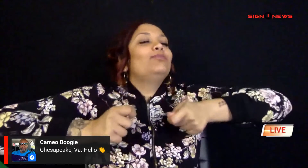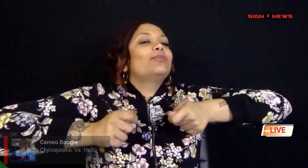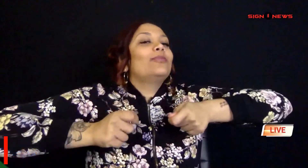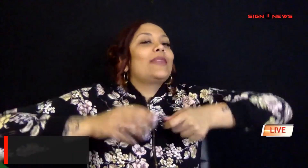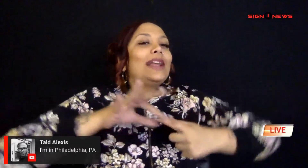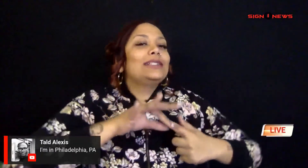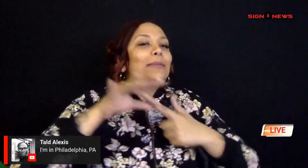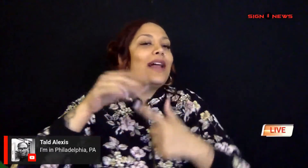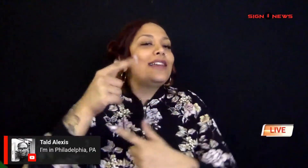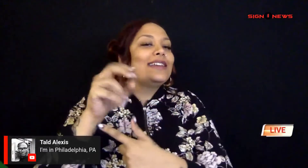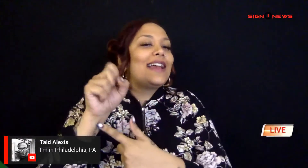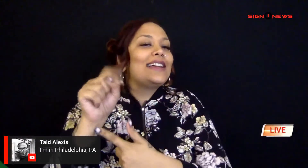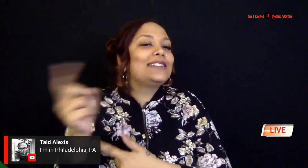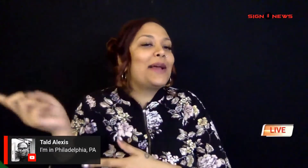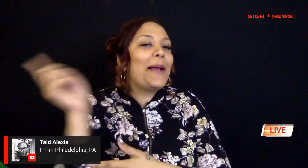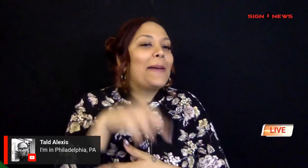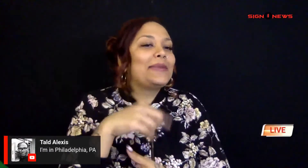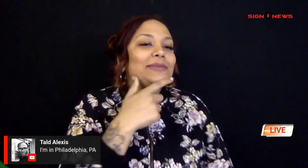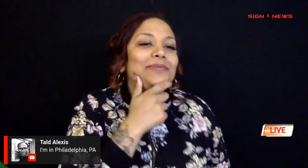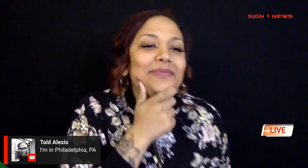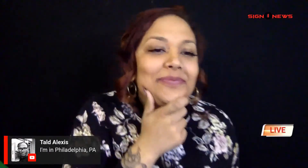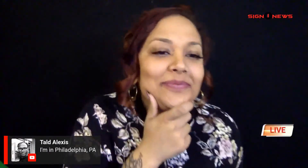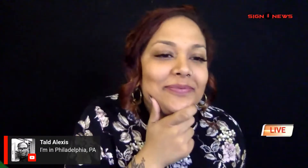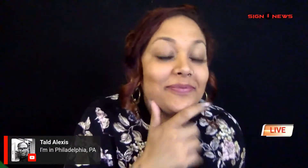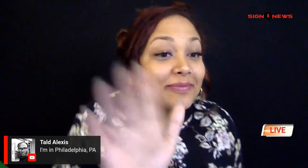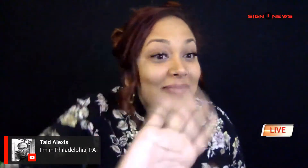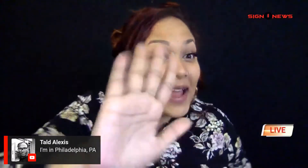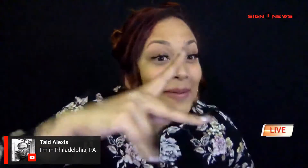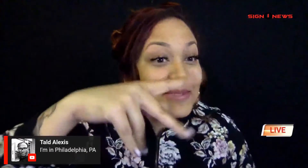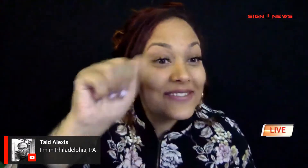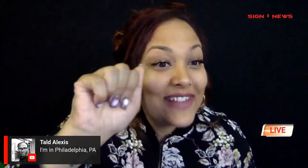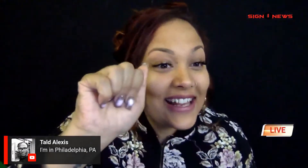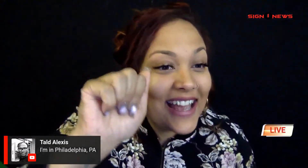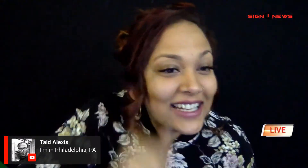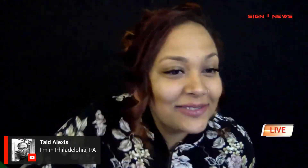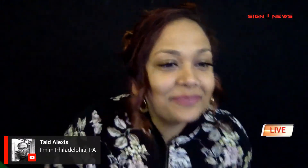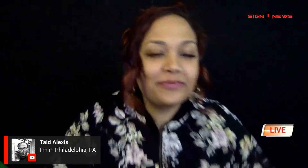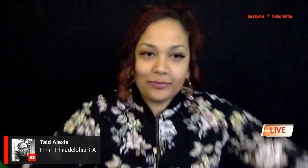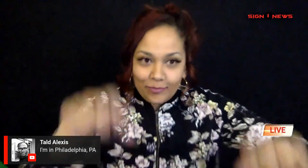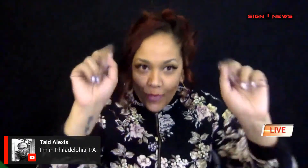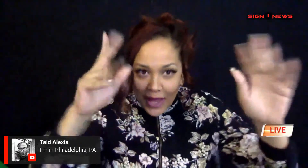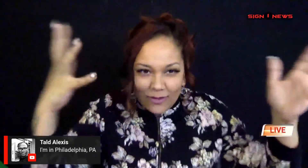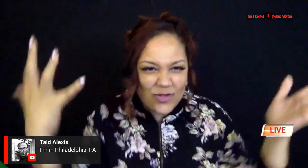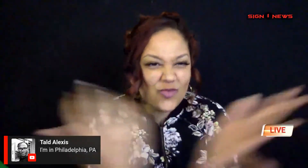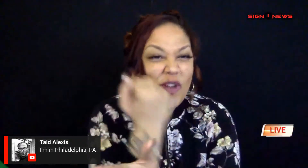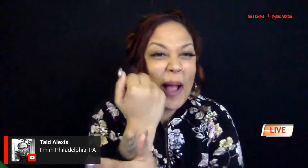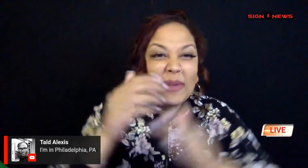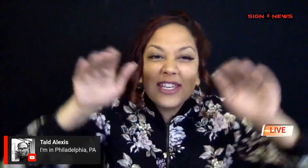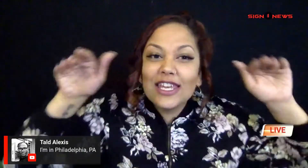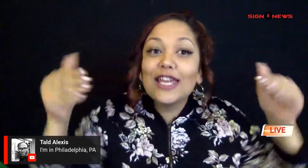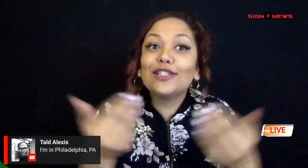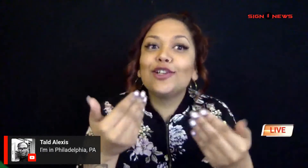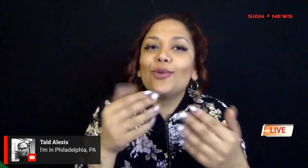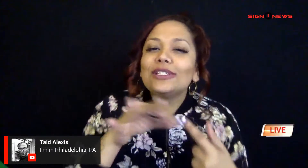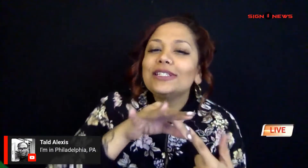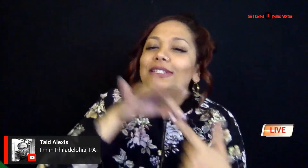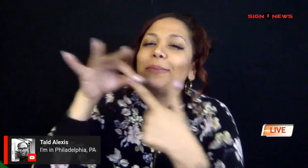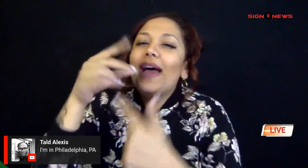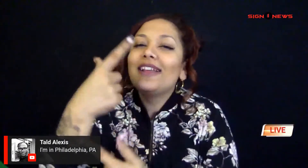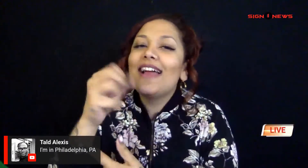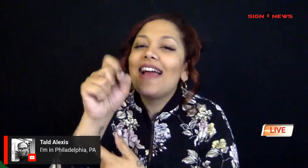All right, drum roll, everybody. We have a special guest here today. Oh, hey,